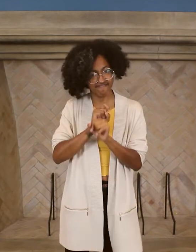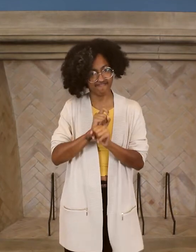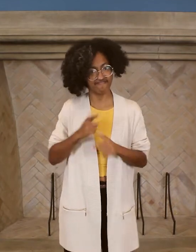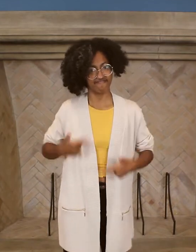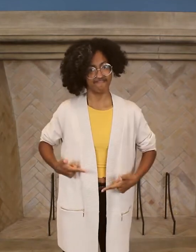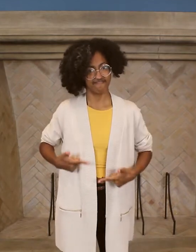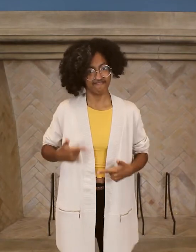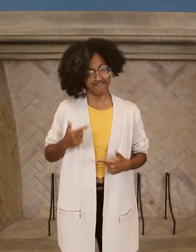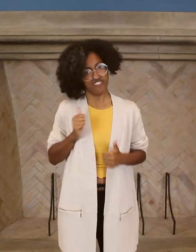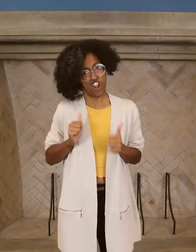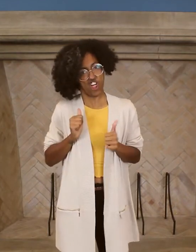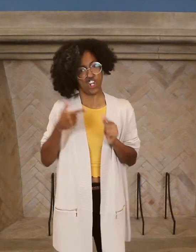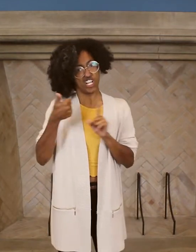And then I found out, wow,